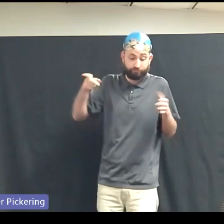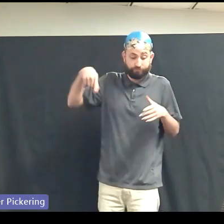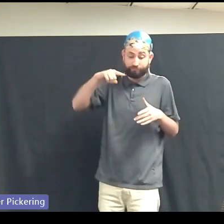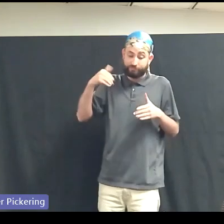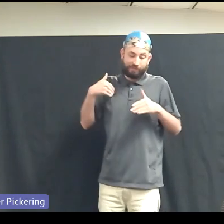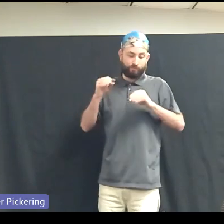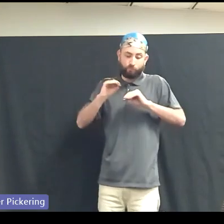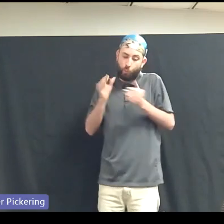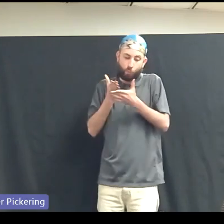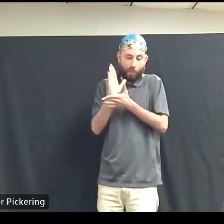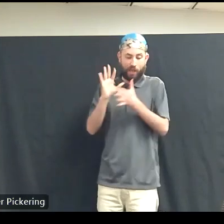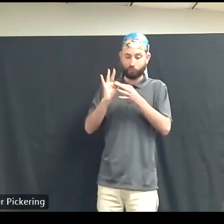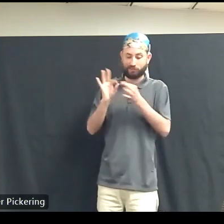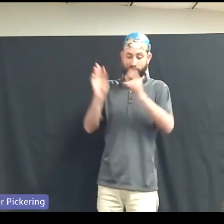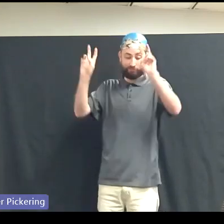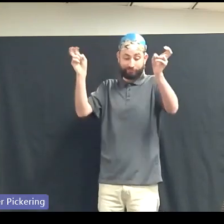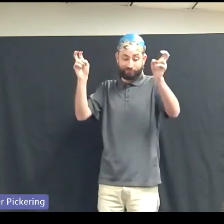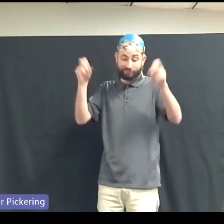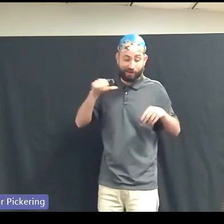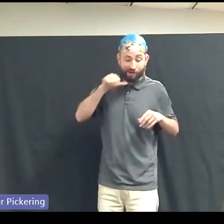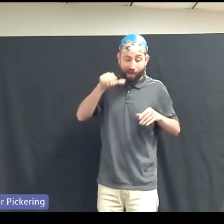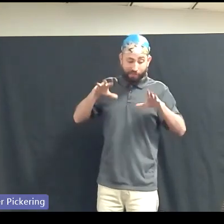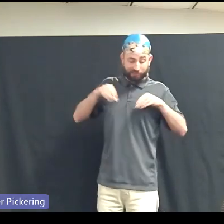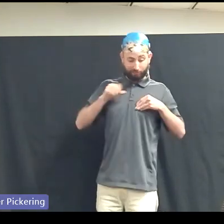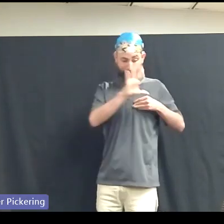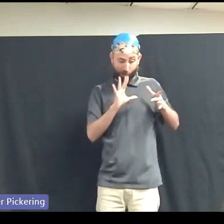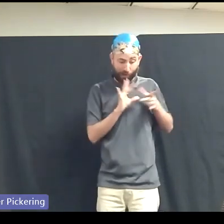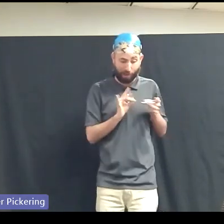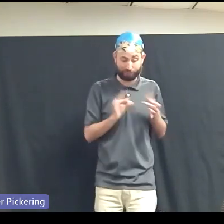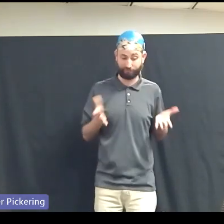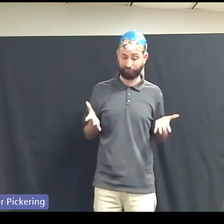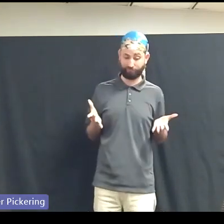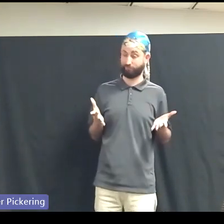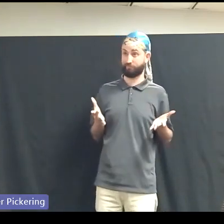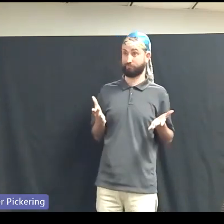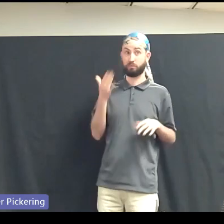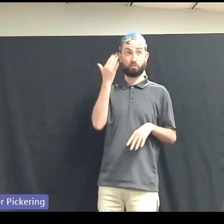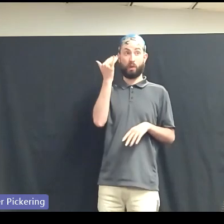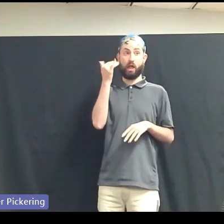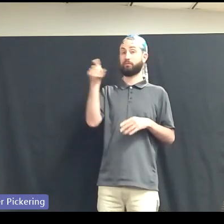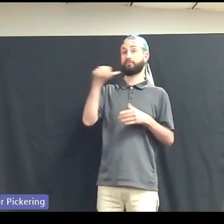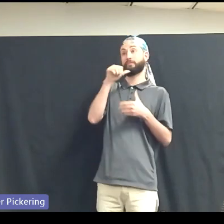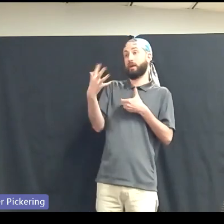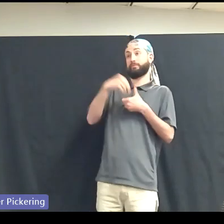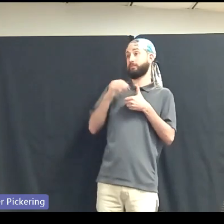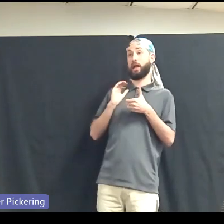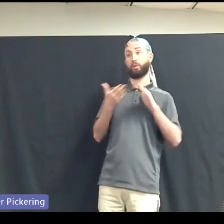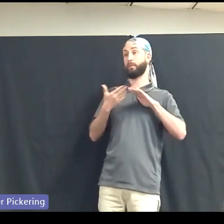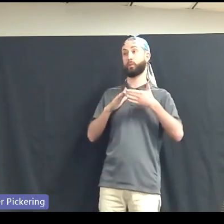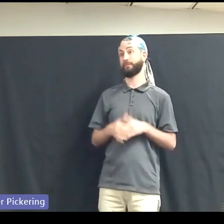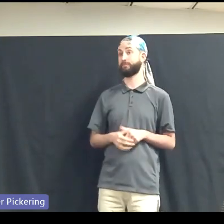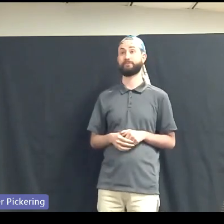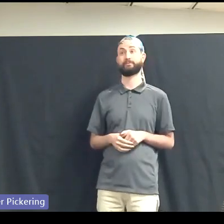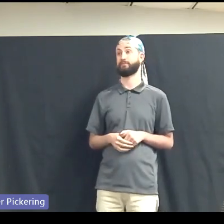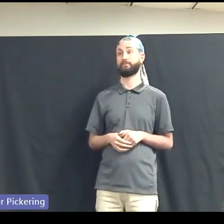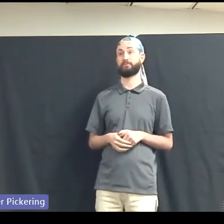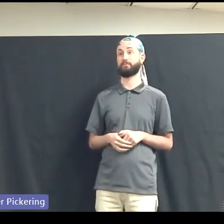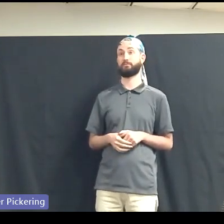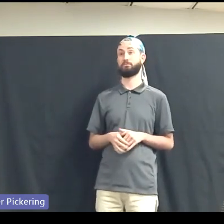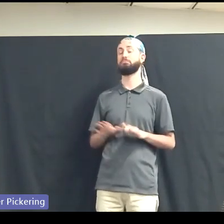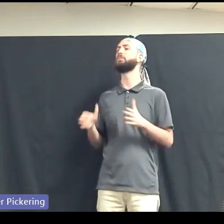Honestly, you have no right to say things like, I don't accept your comment, Jennifer, because you're not even a part